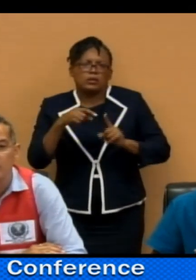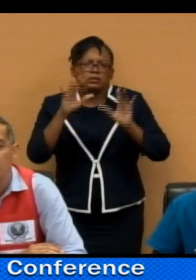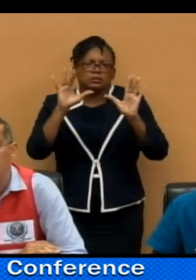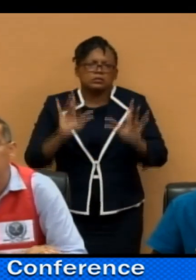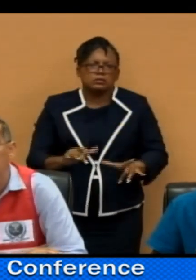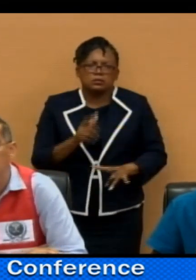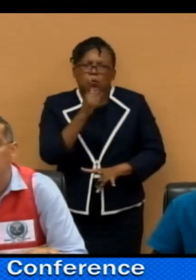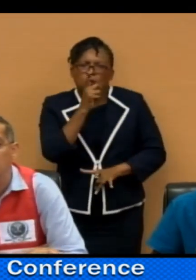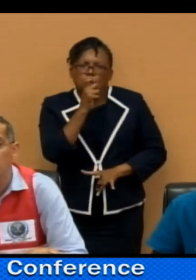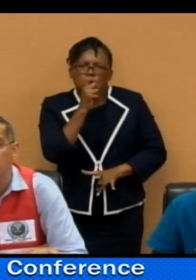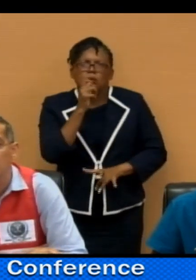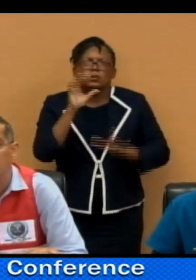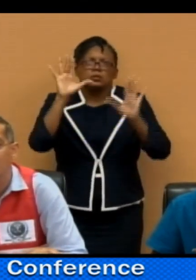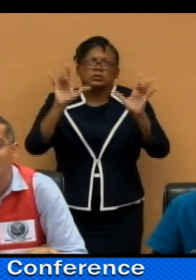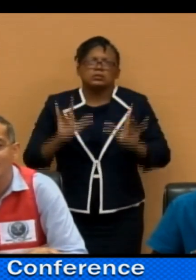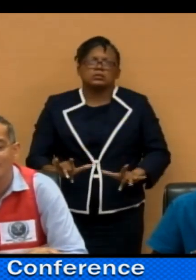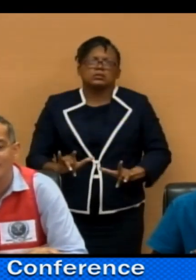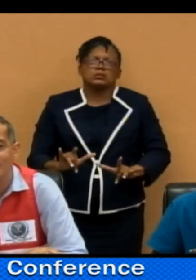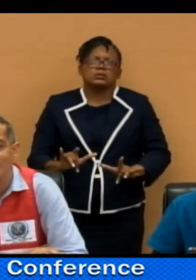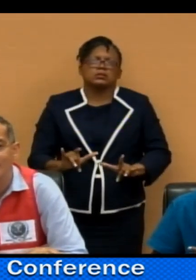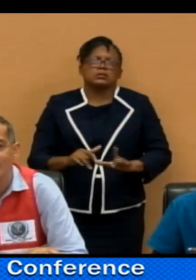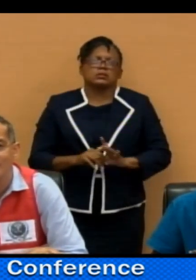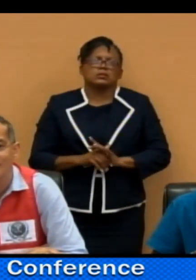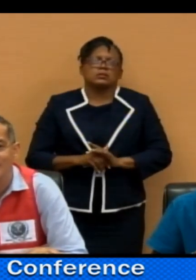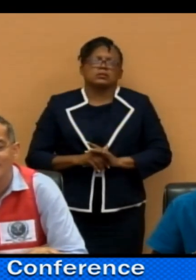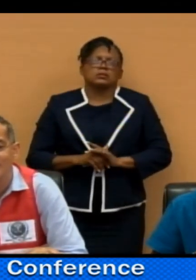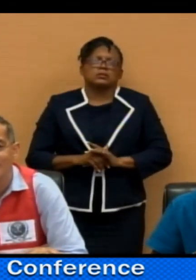because as a matter of